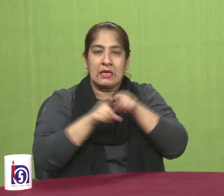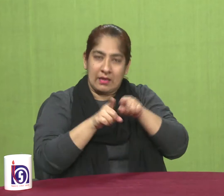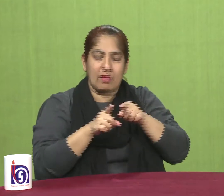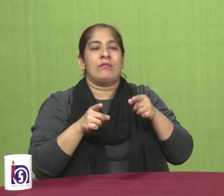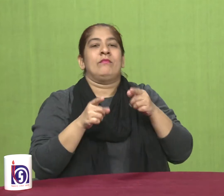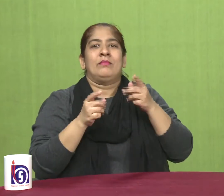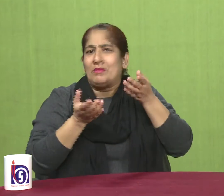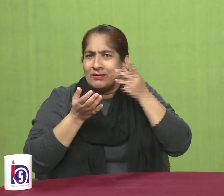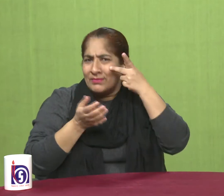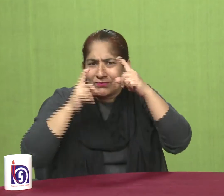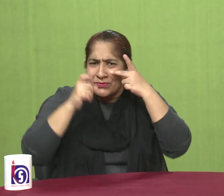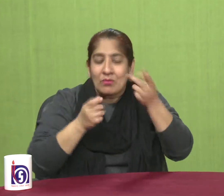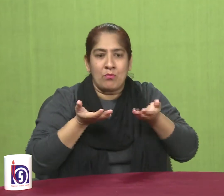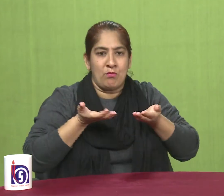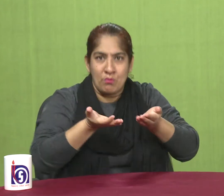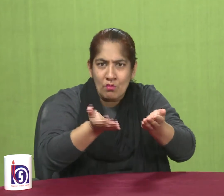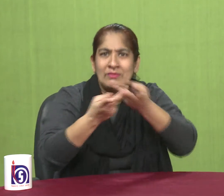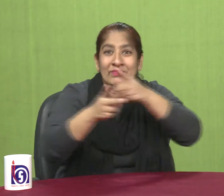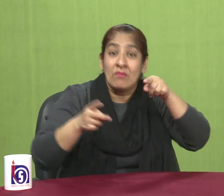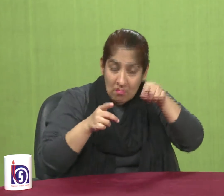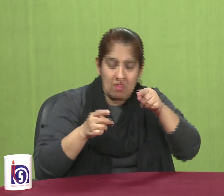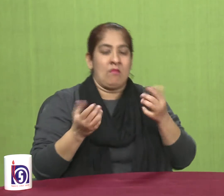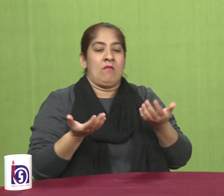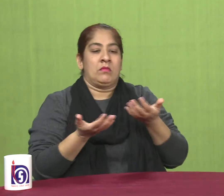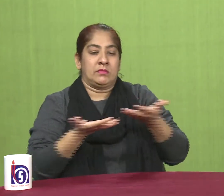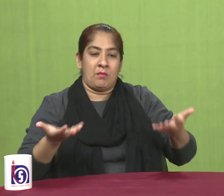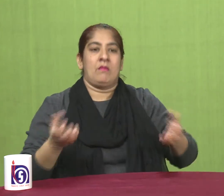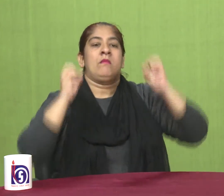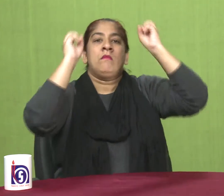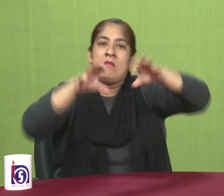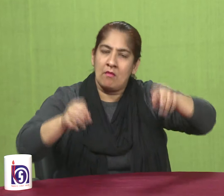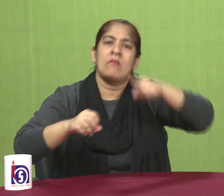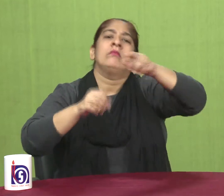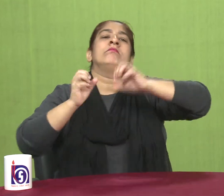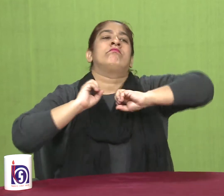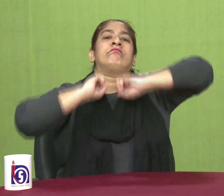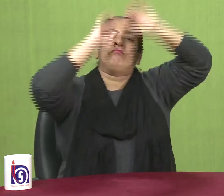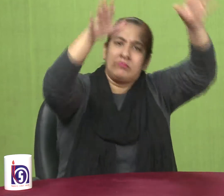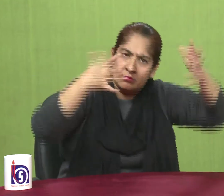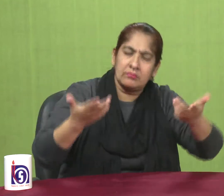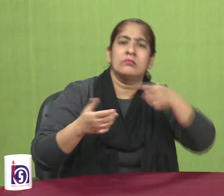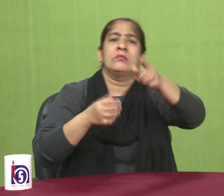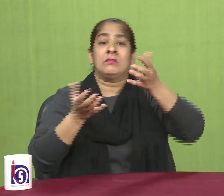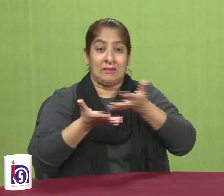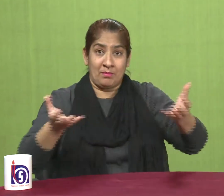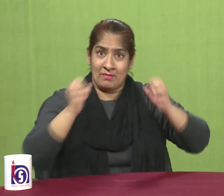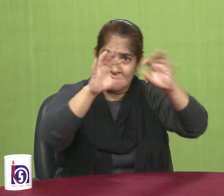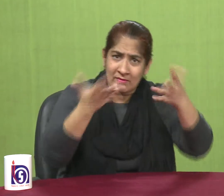export happens. So but how does it happen? As you see in the picture, there is shipment through ship.